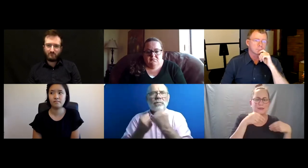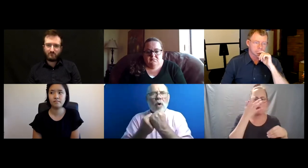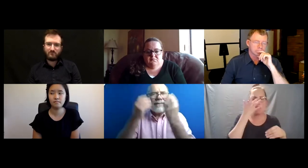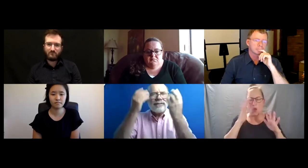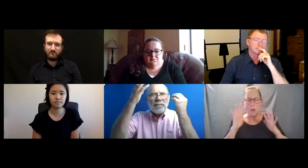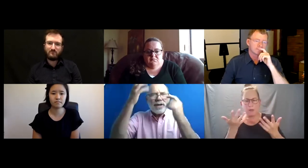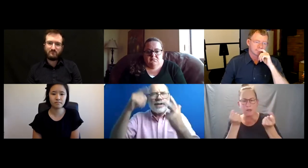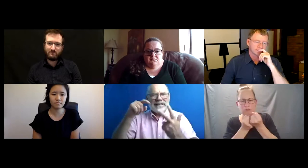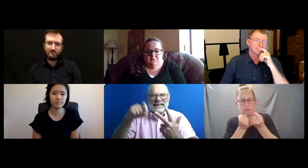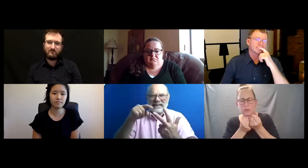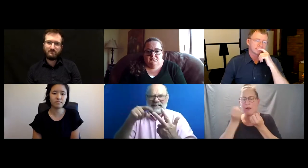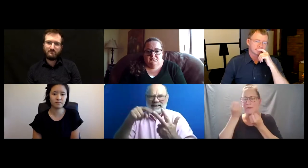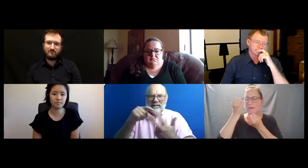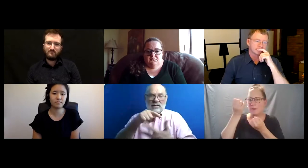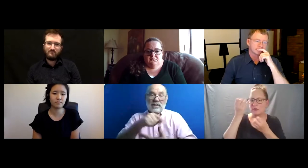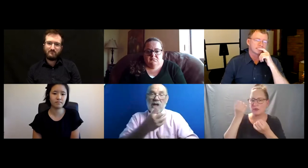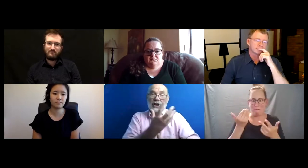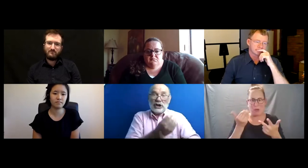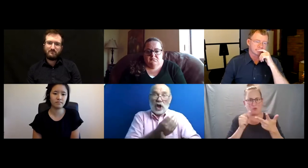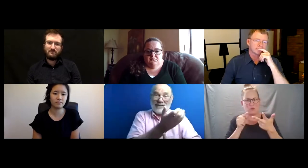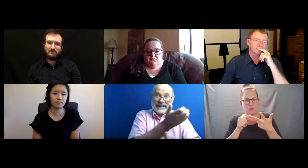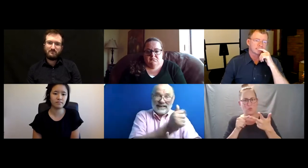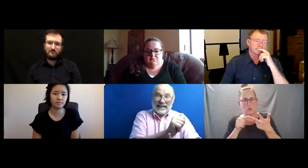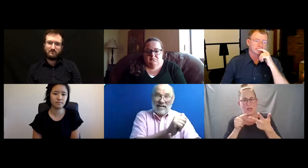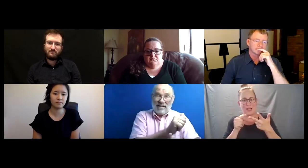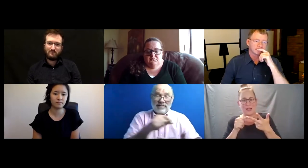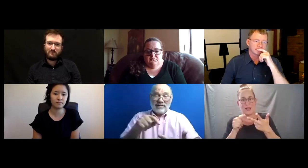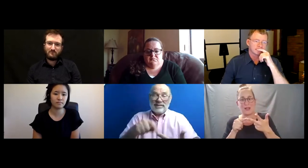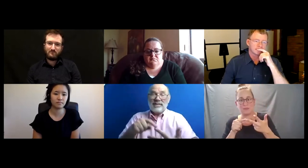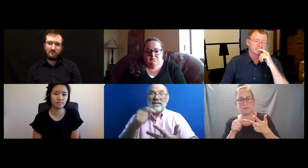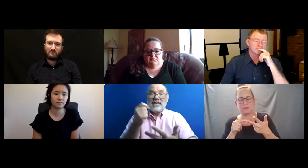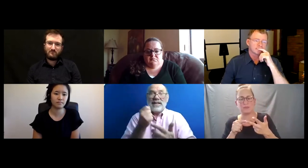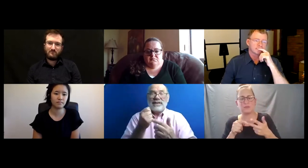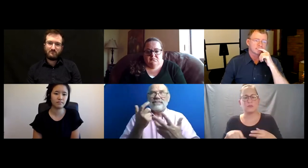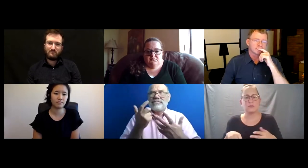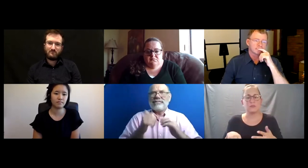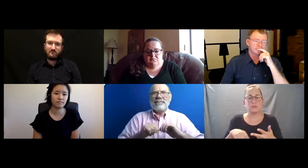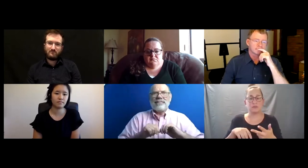youth can gain information through job markets. So soft skills,